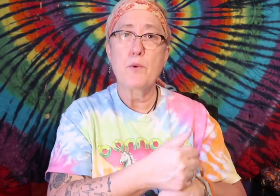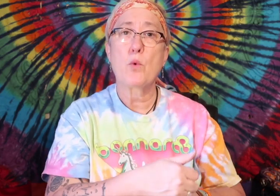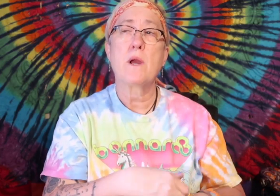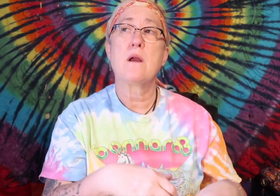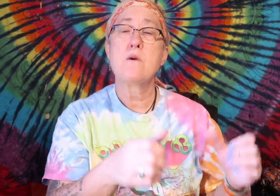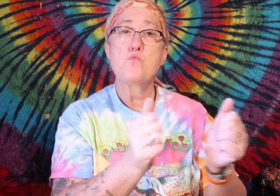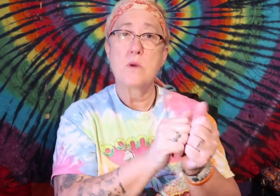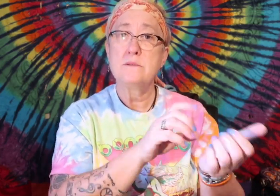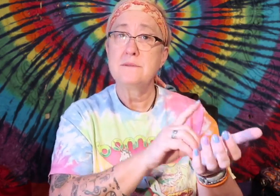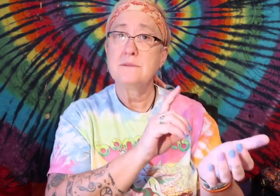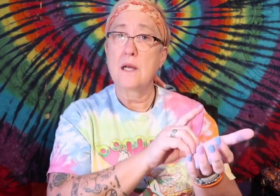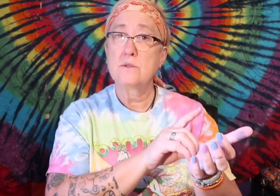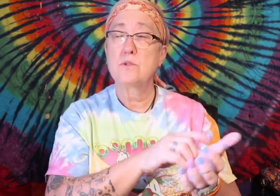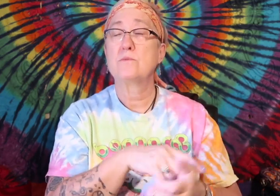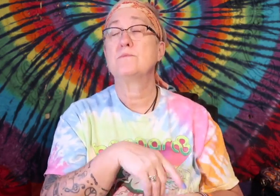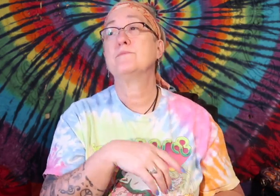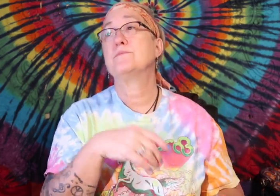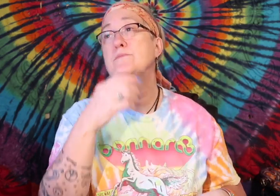So now I have to set up an appointment with a doctor,